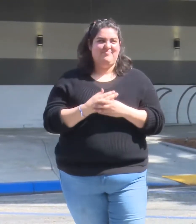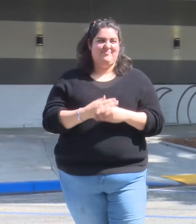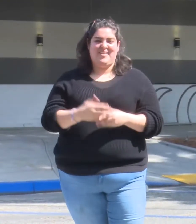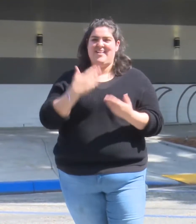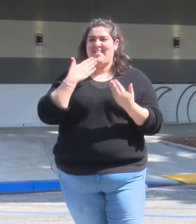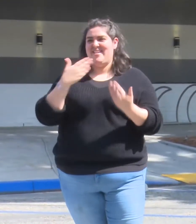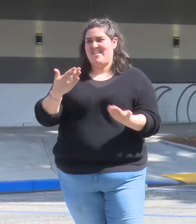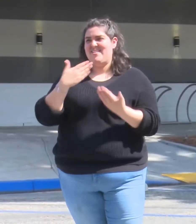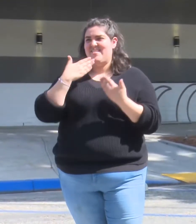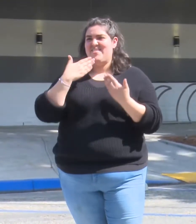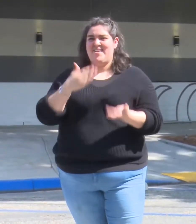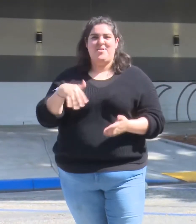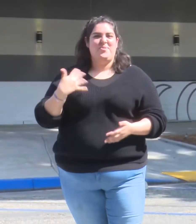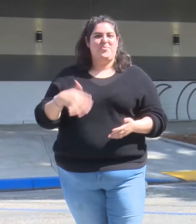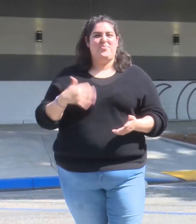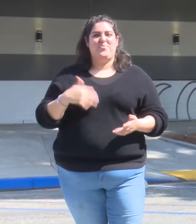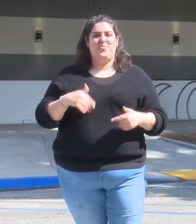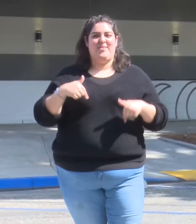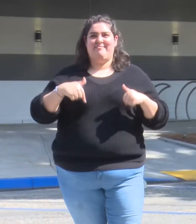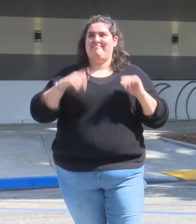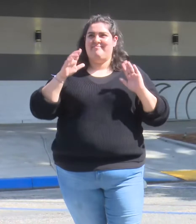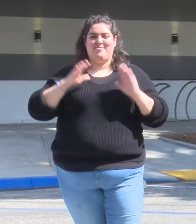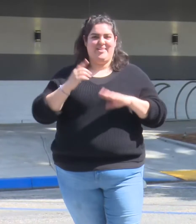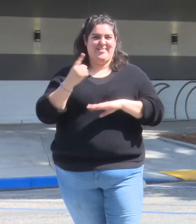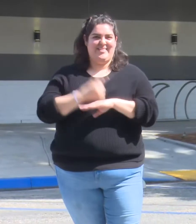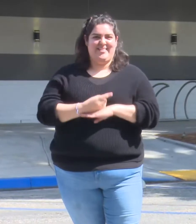Thank you. Thank you. Boy, what a night. What a day.